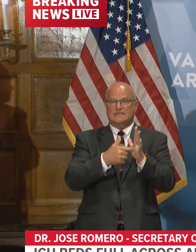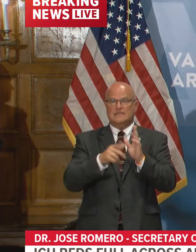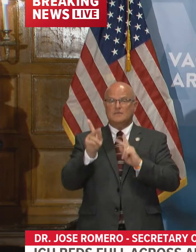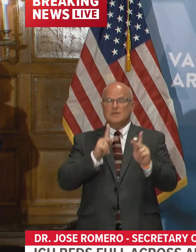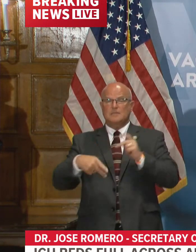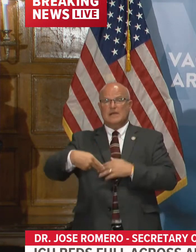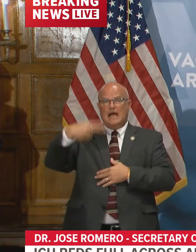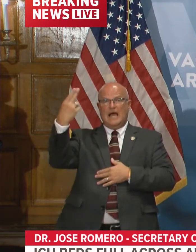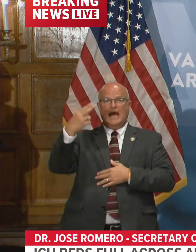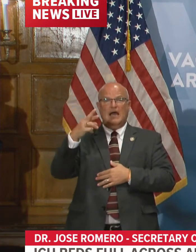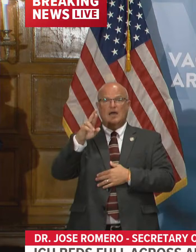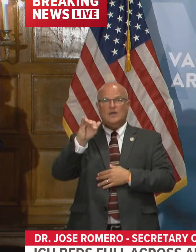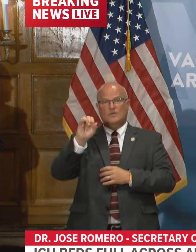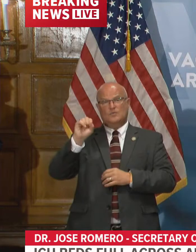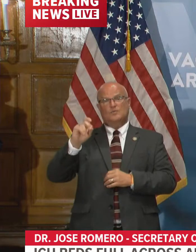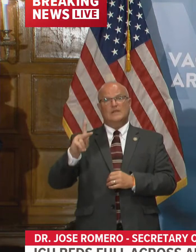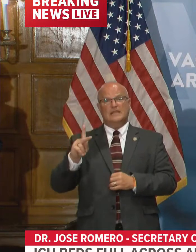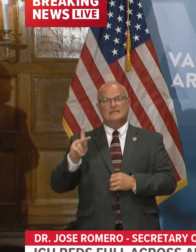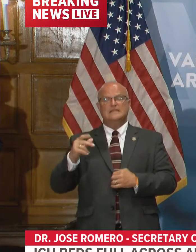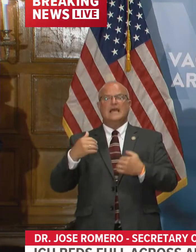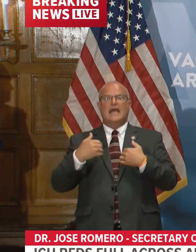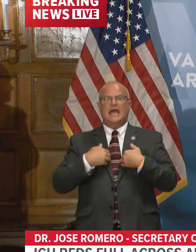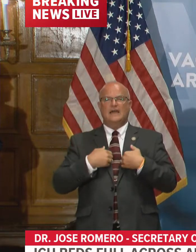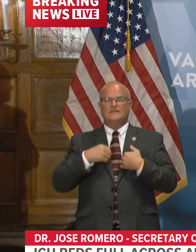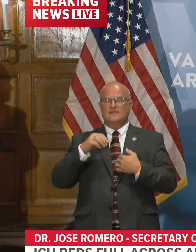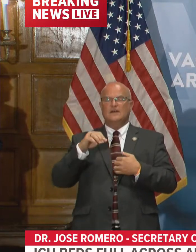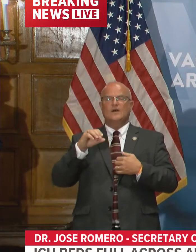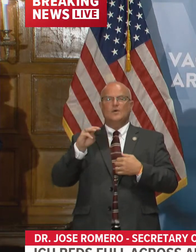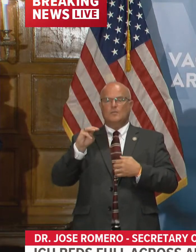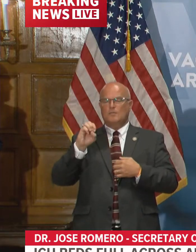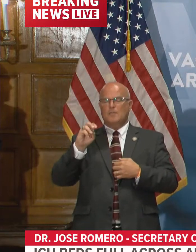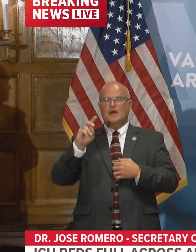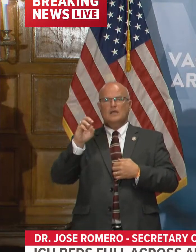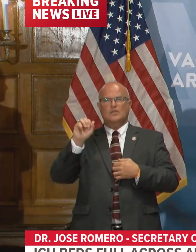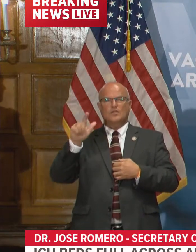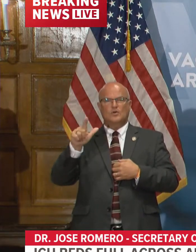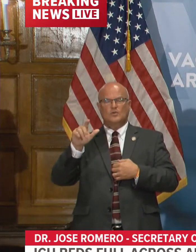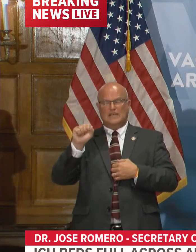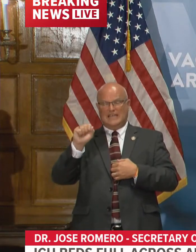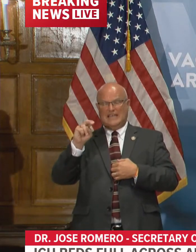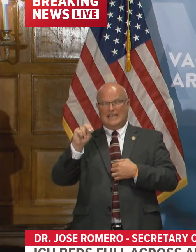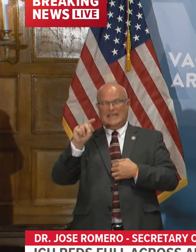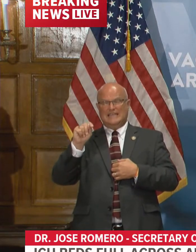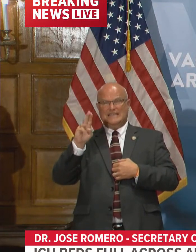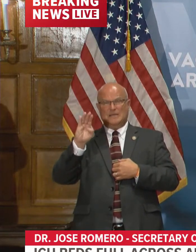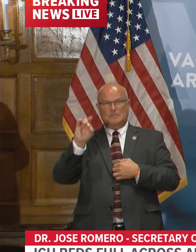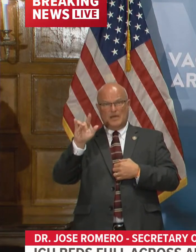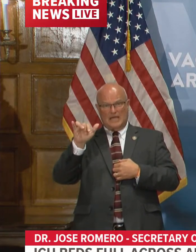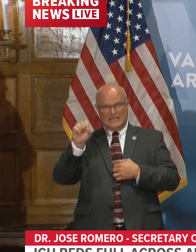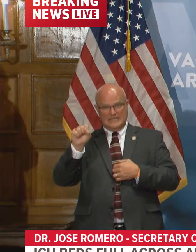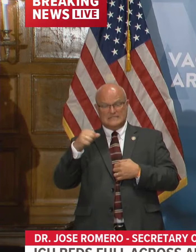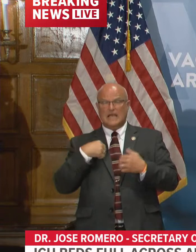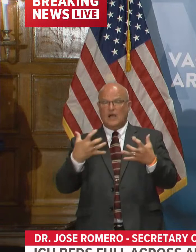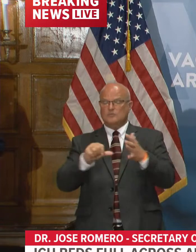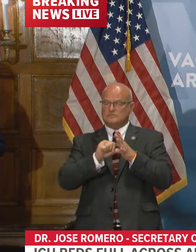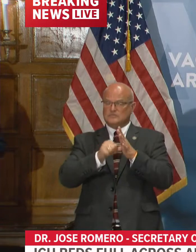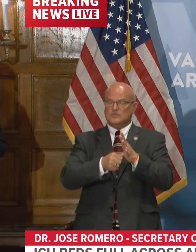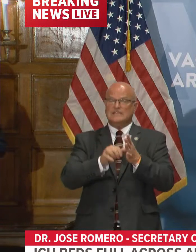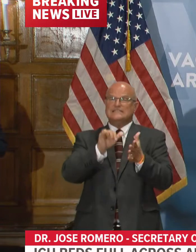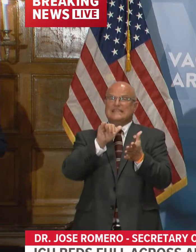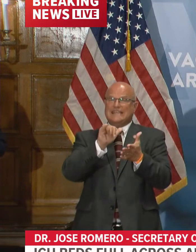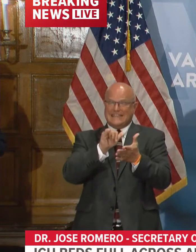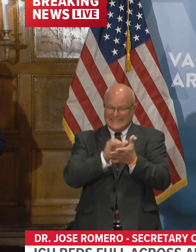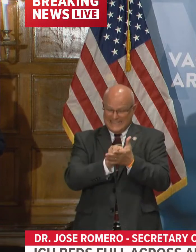conditions, they should secure therapy with monoclonal antibodies. Again, the governor has talked about this before. I want to stress